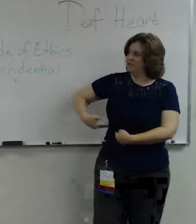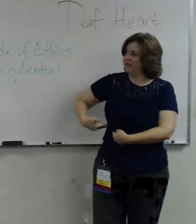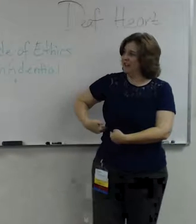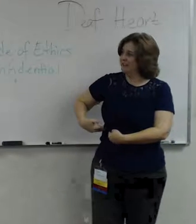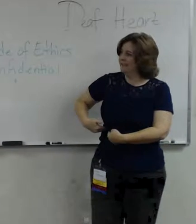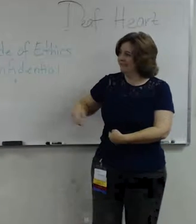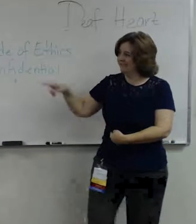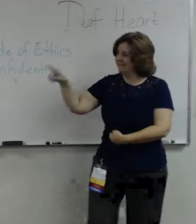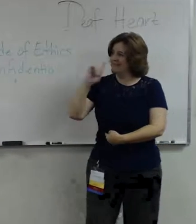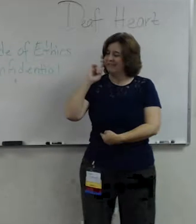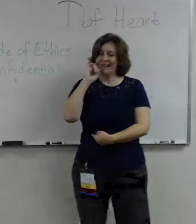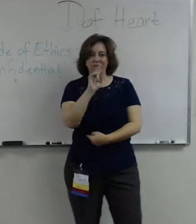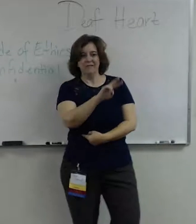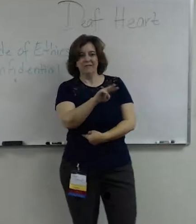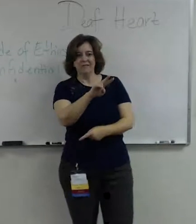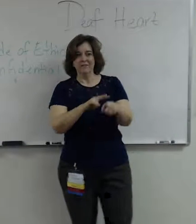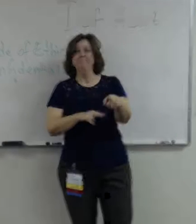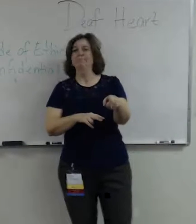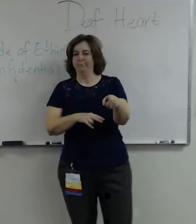gut. Deaf, look, go.